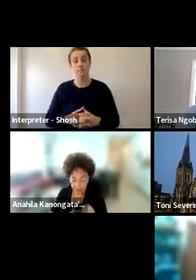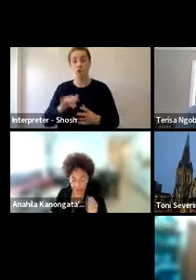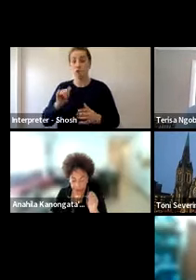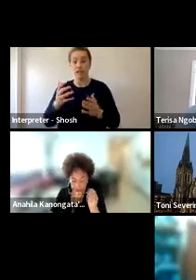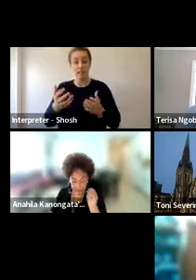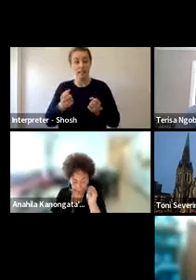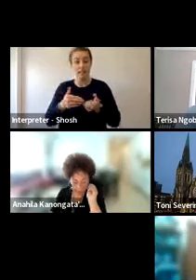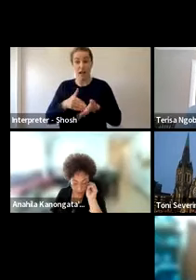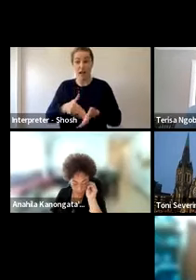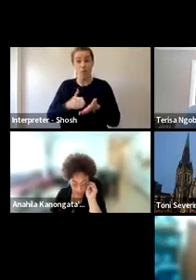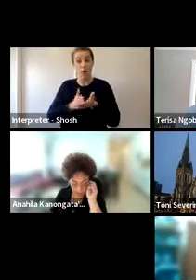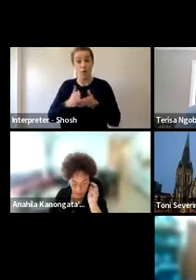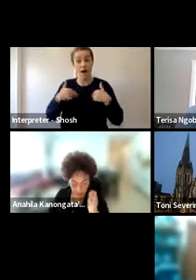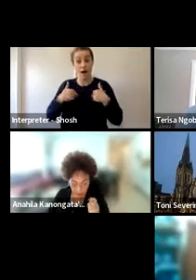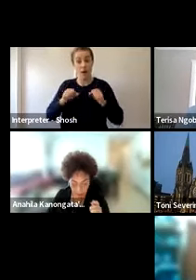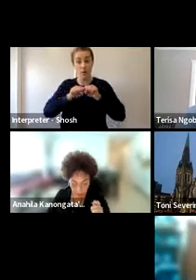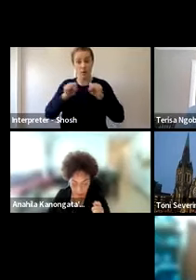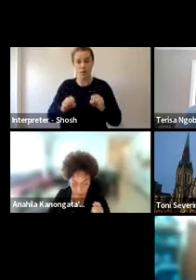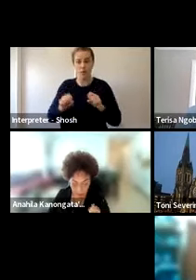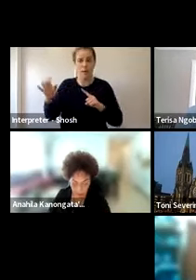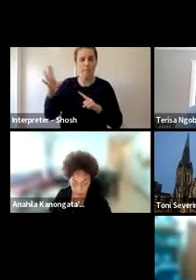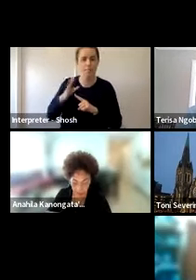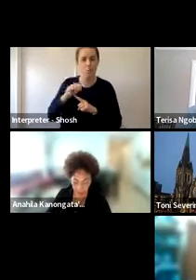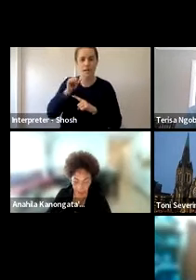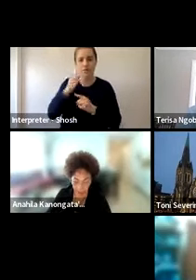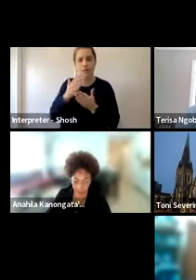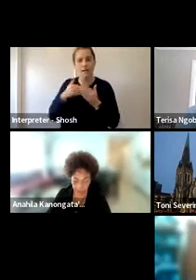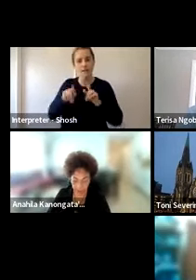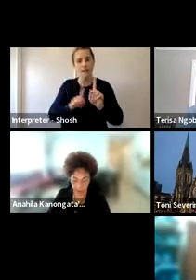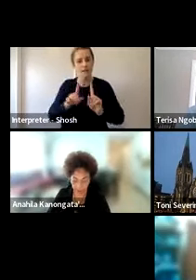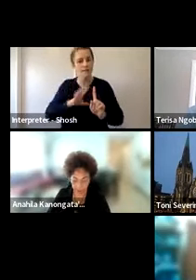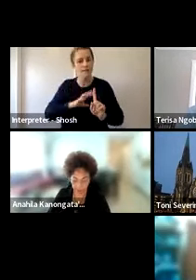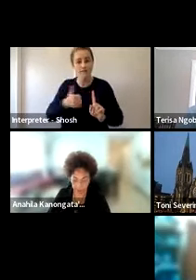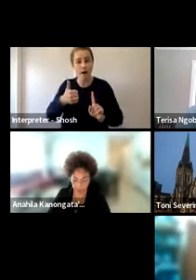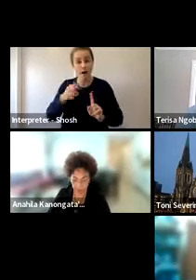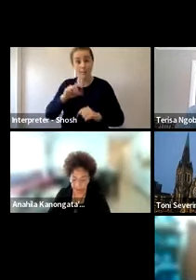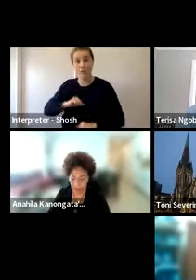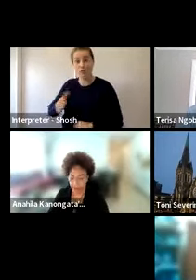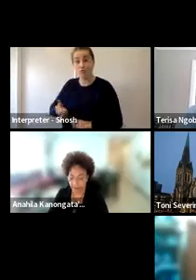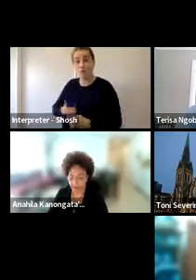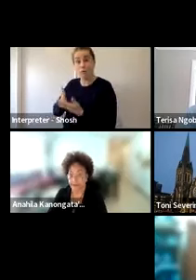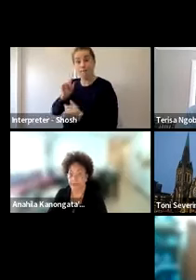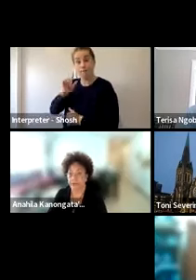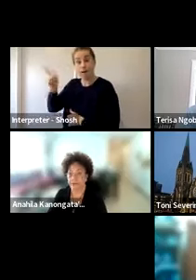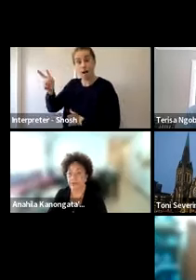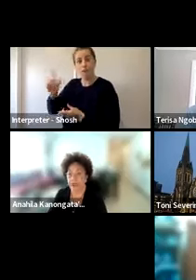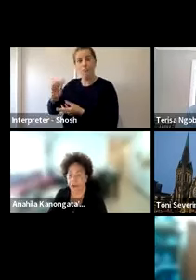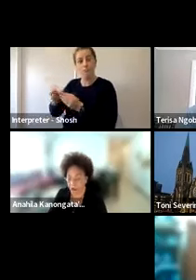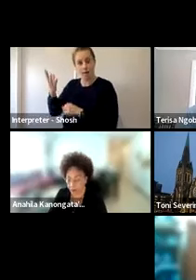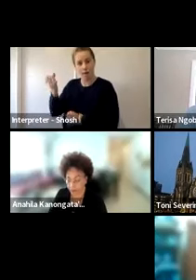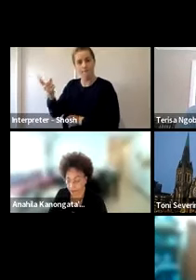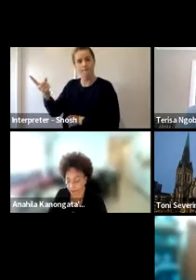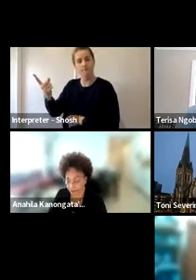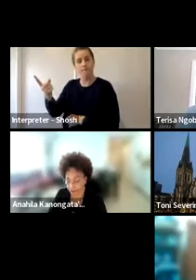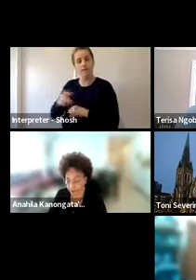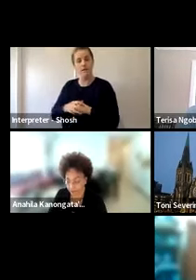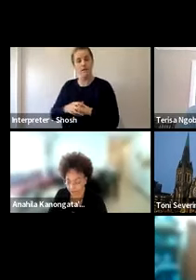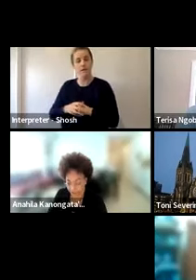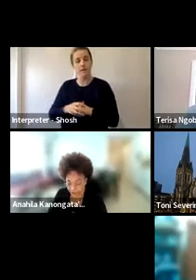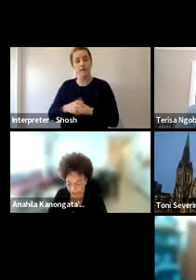health system is really important. If you live in a city, it's fine. If you live rurally, it becomes problematic. So in some of